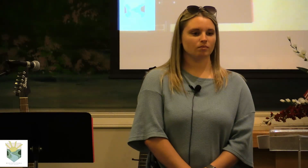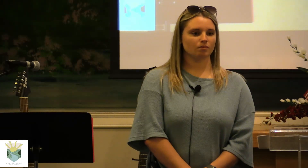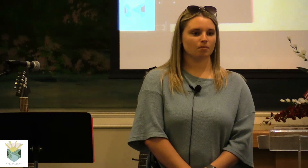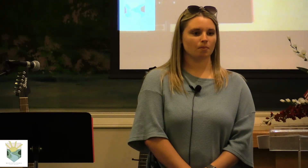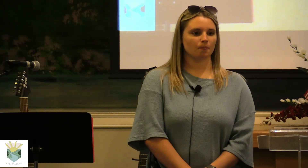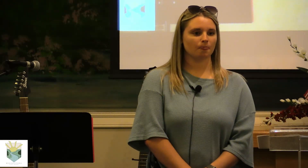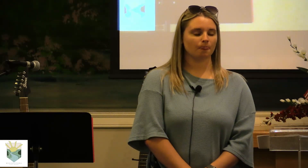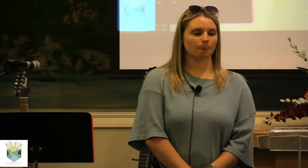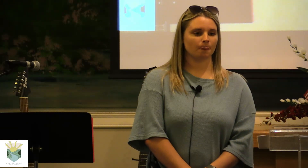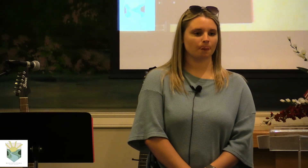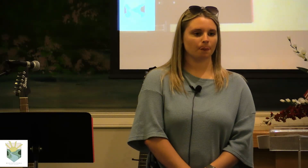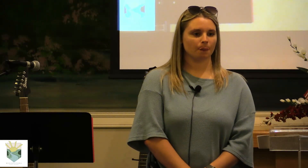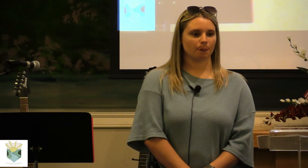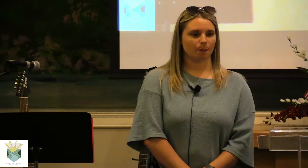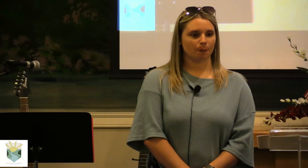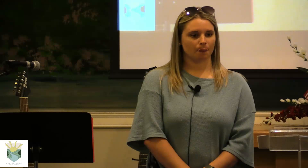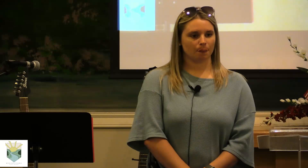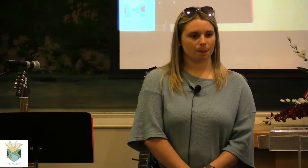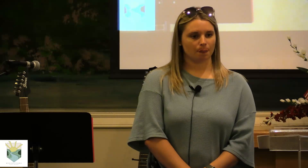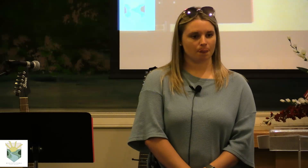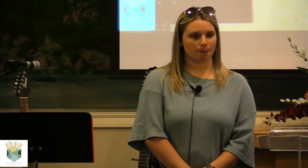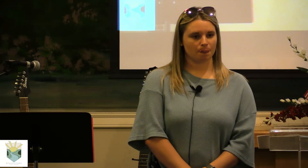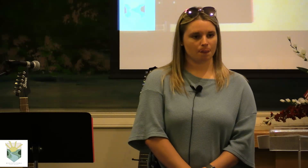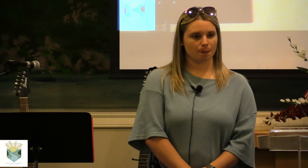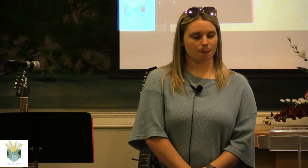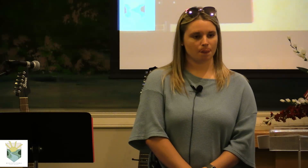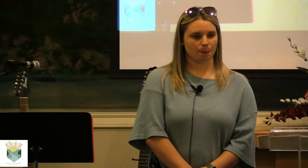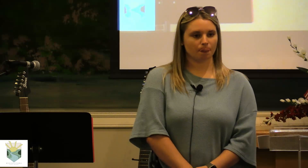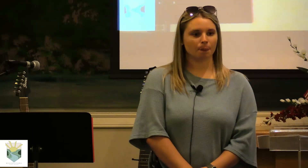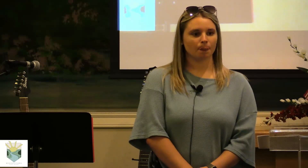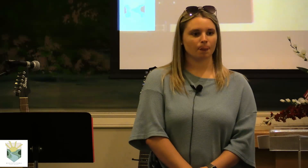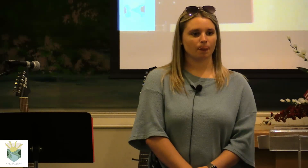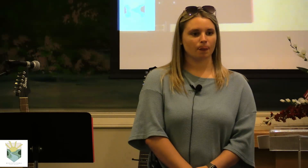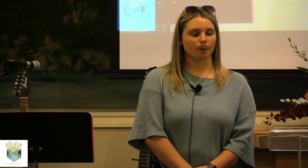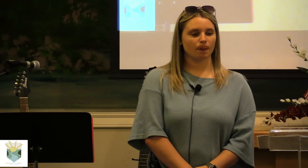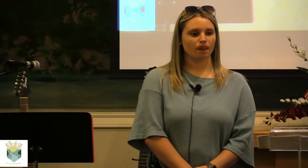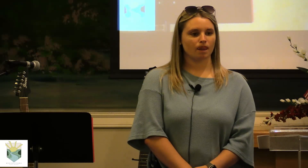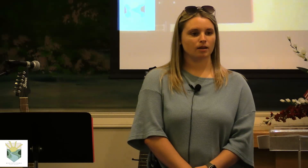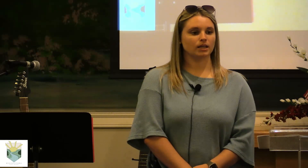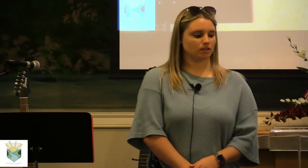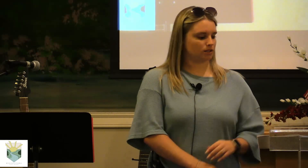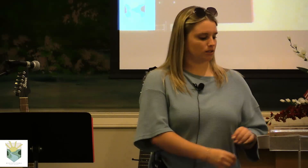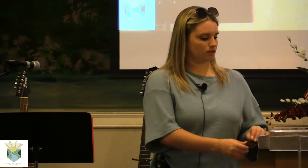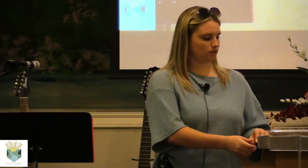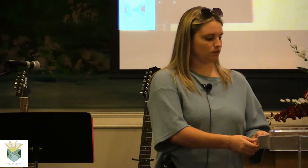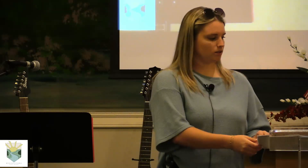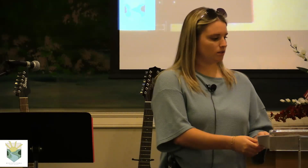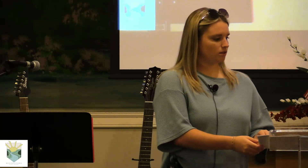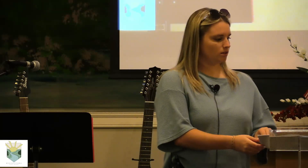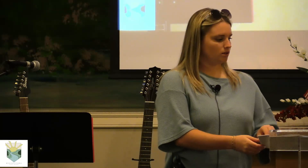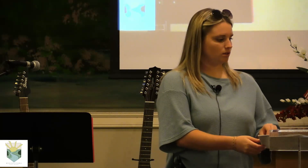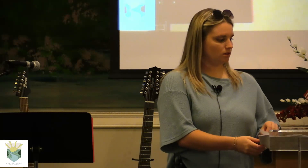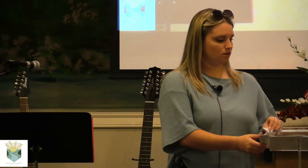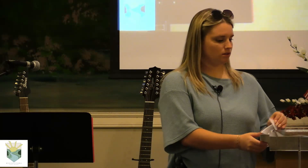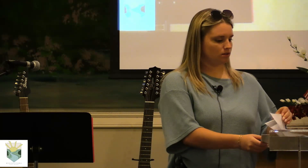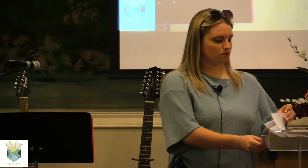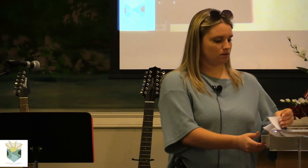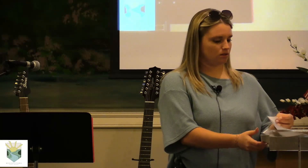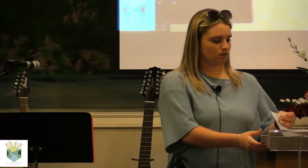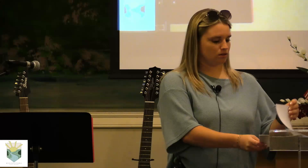websites on something for us so that we can? Yeah. Yes. What we can do, I think what we